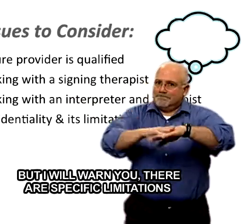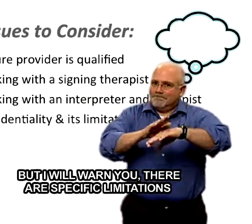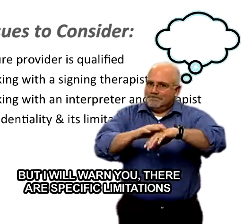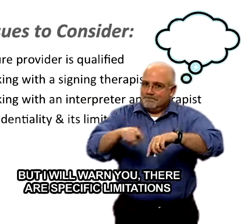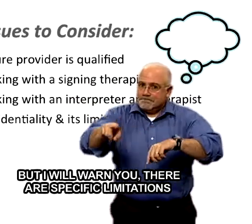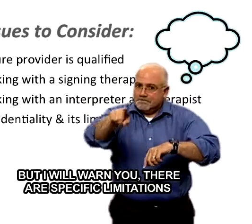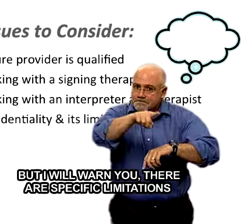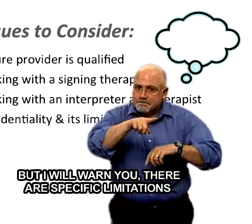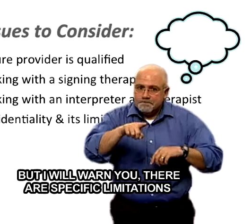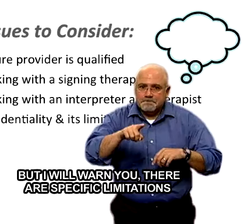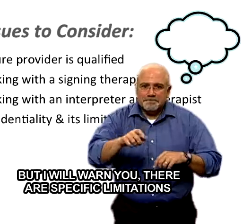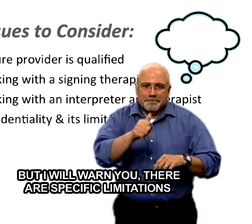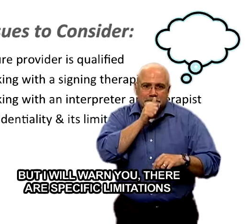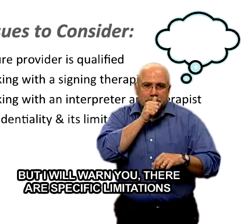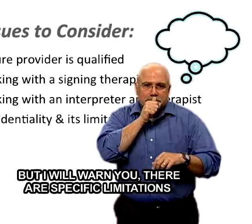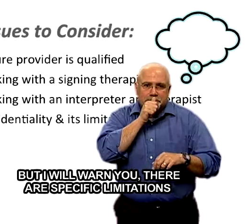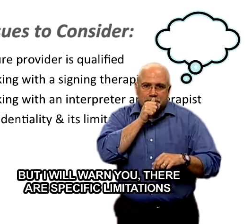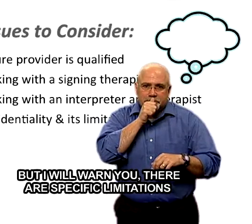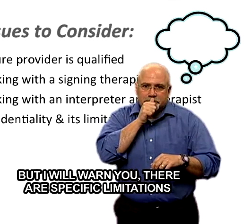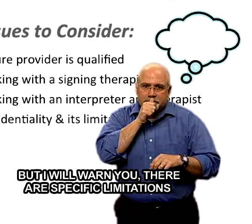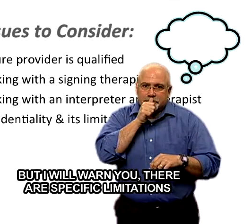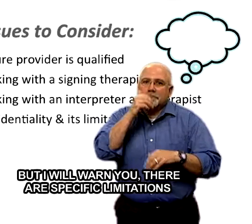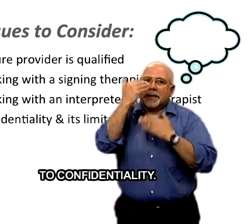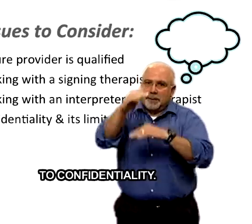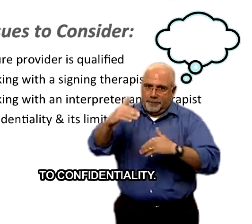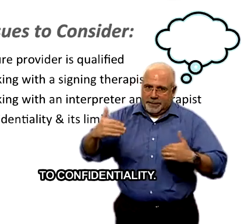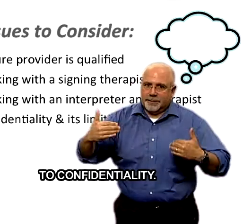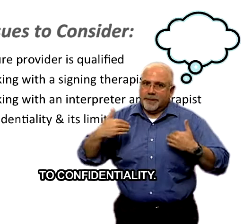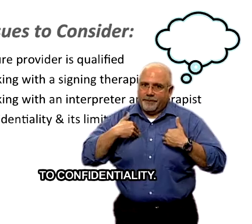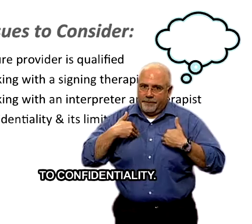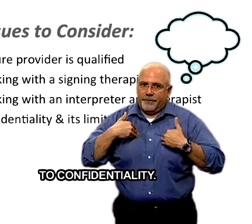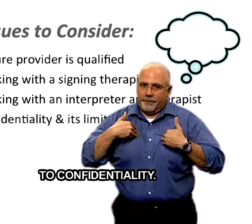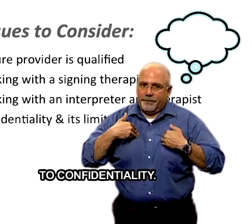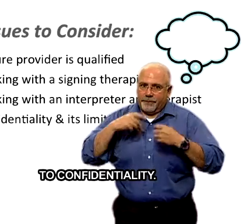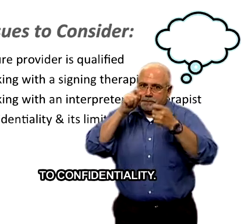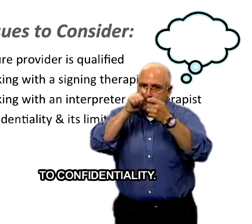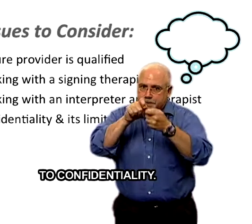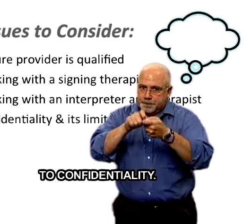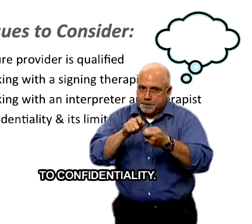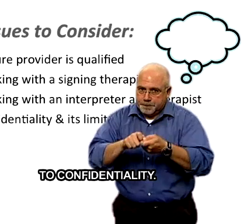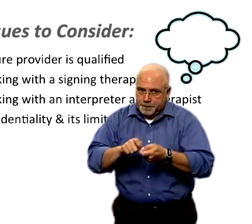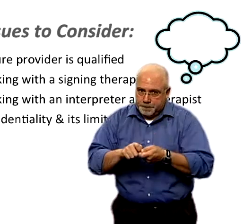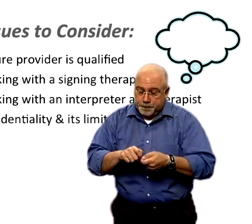But I will warn you, there are specific limitations to confidentiality.